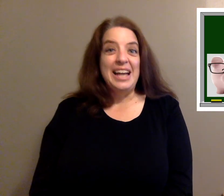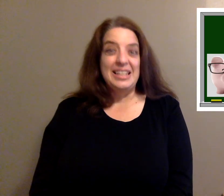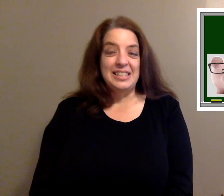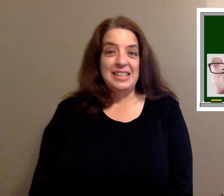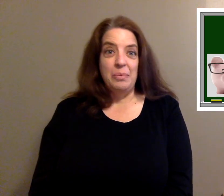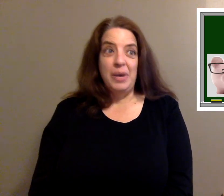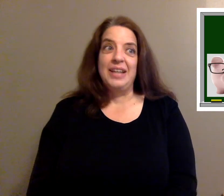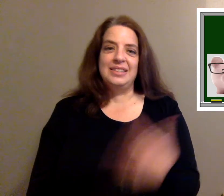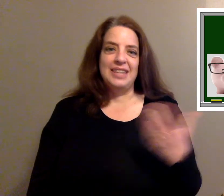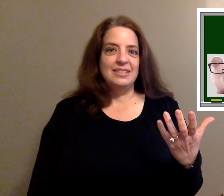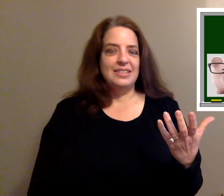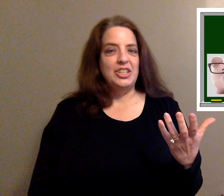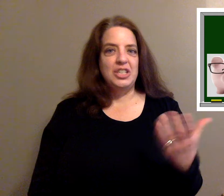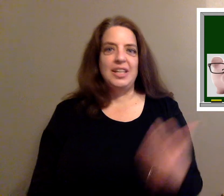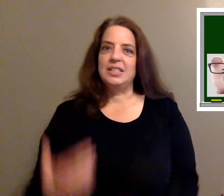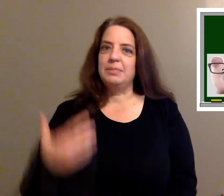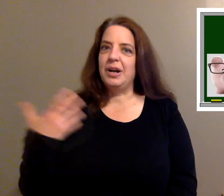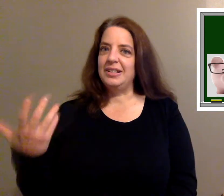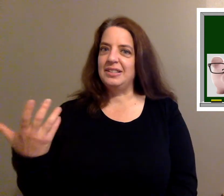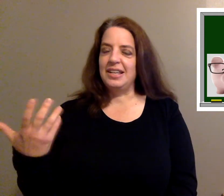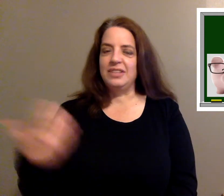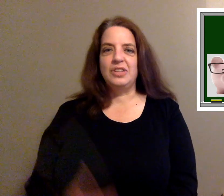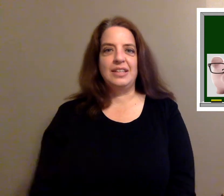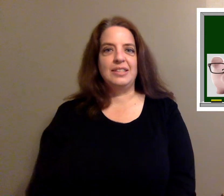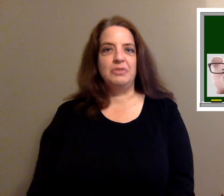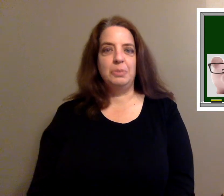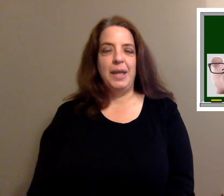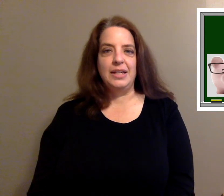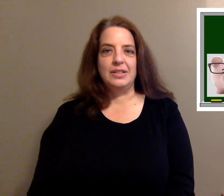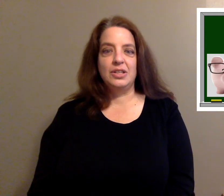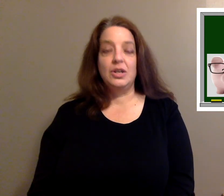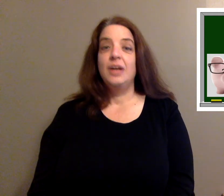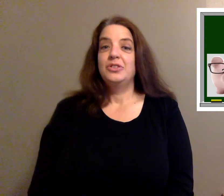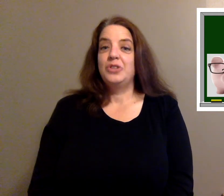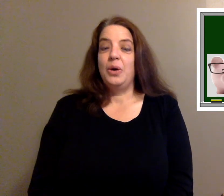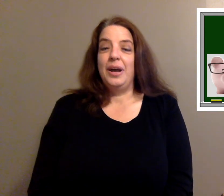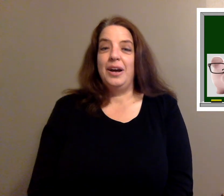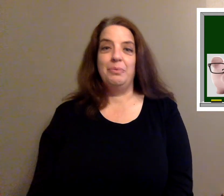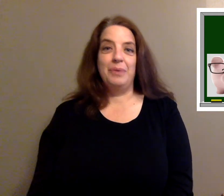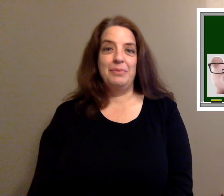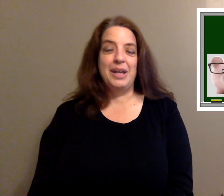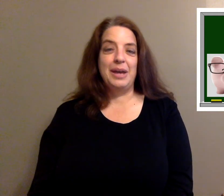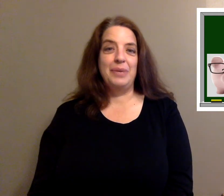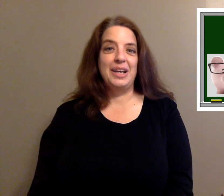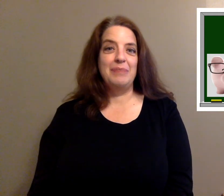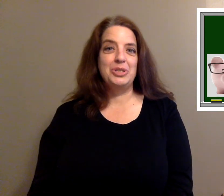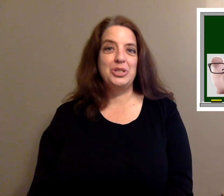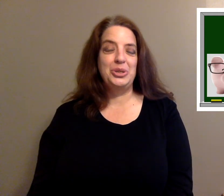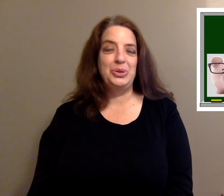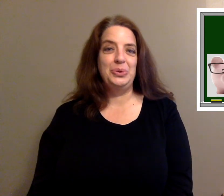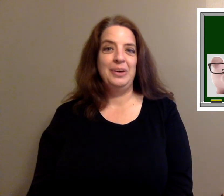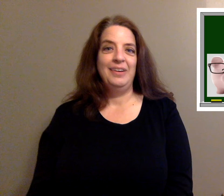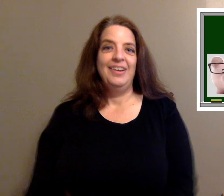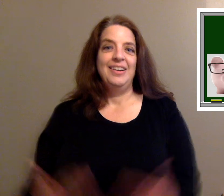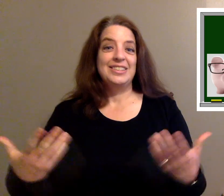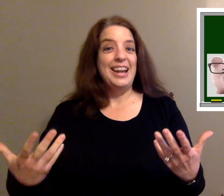the same way. Cents like gee, that's smart, and cents like several pennies. So when it comes to signing